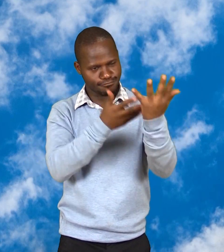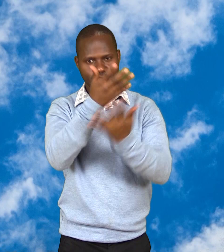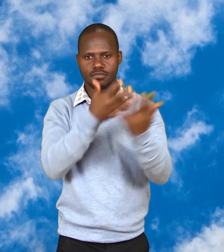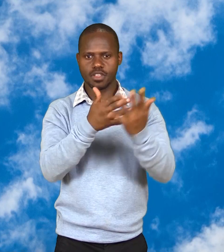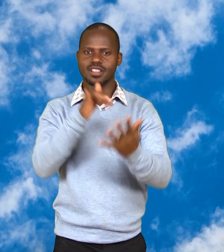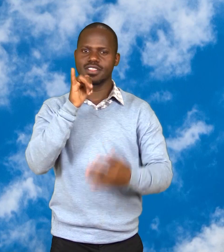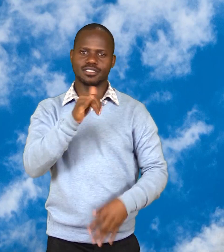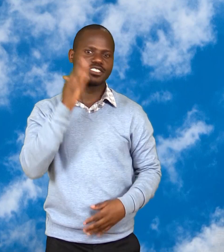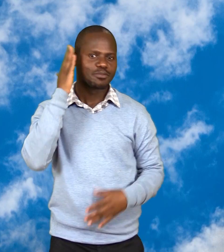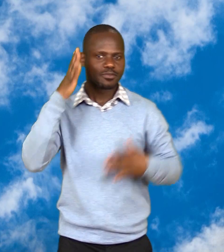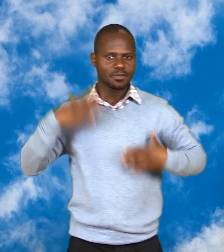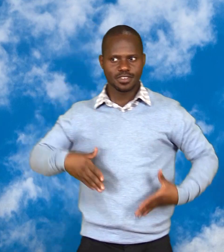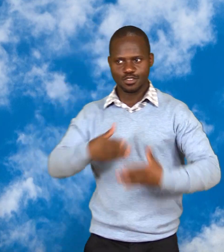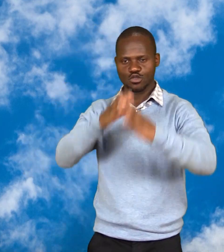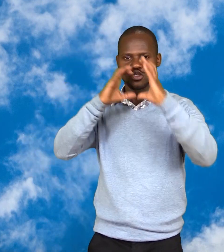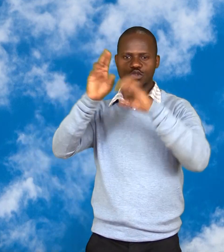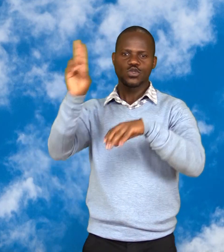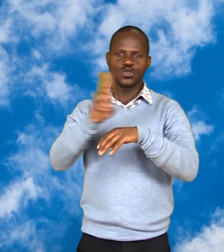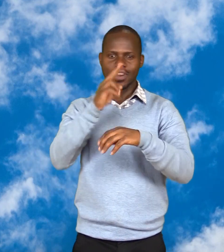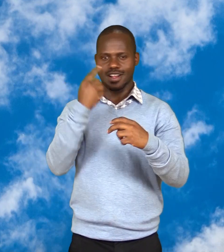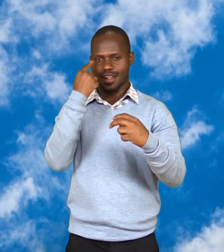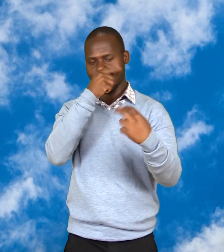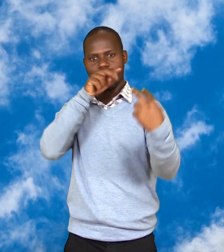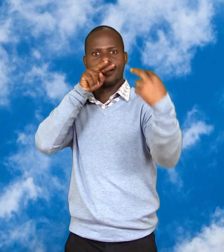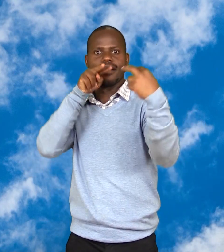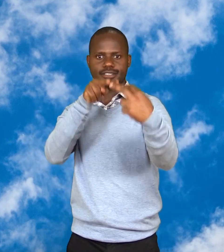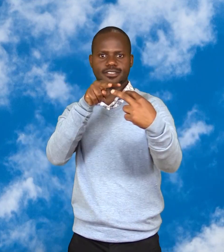the same to the brain for interpretation.